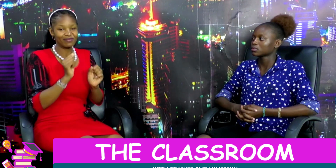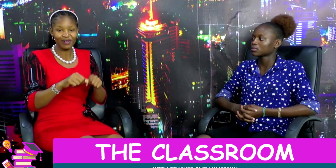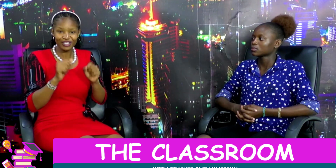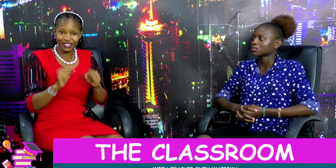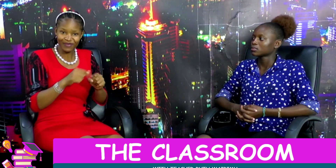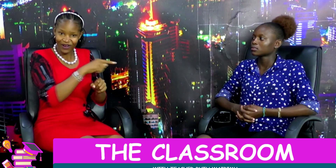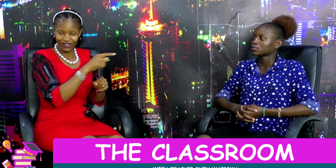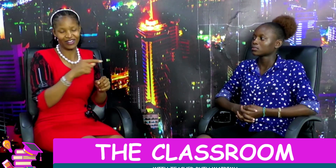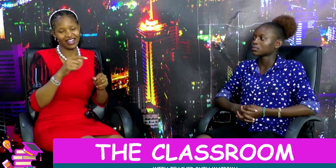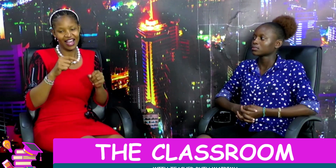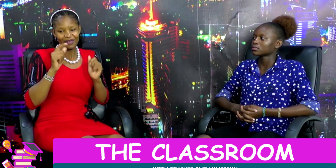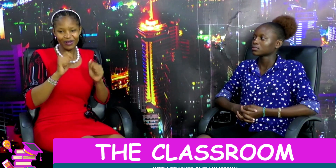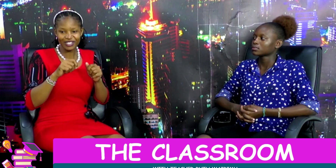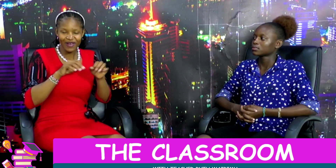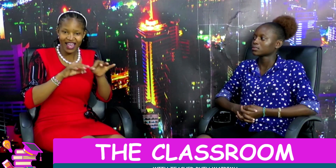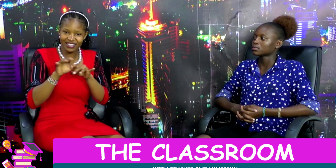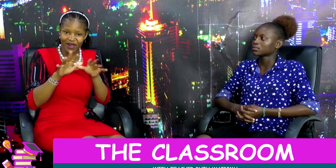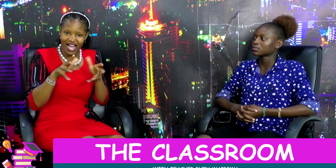For example,